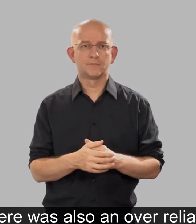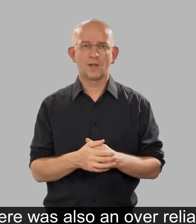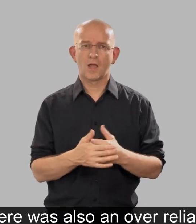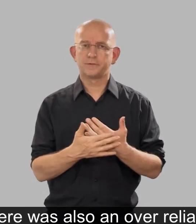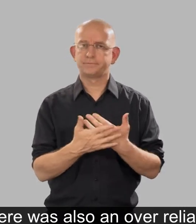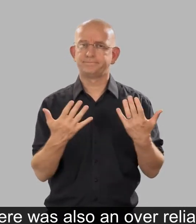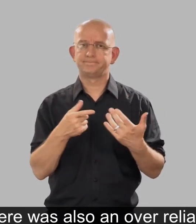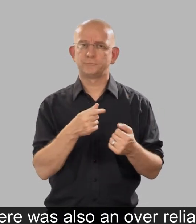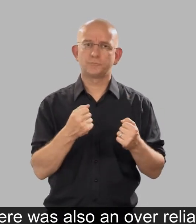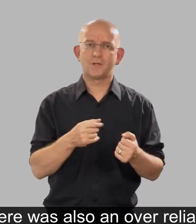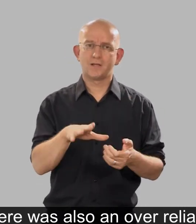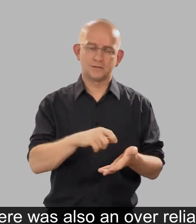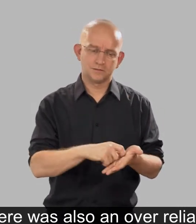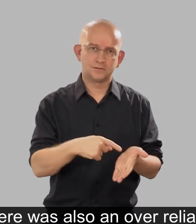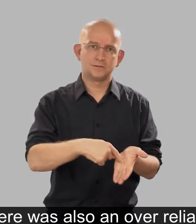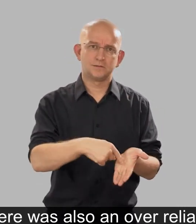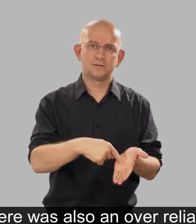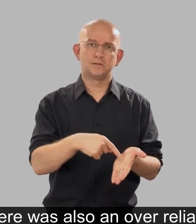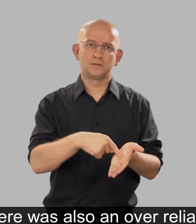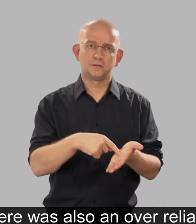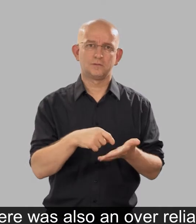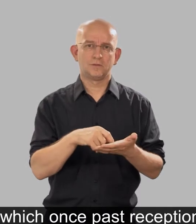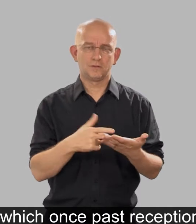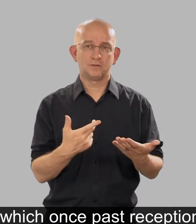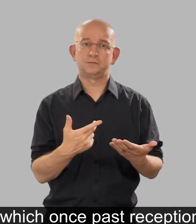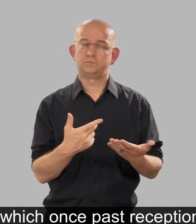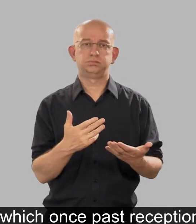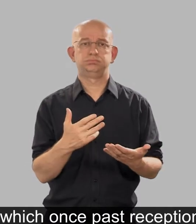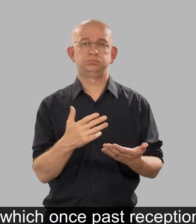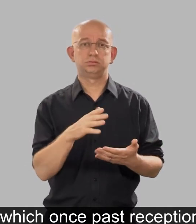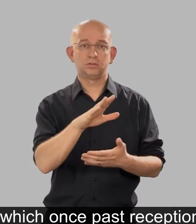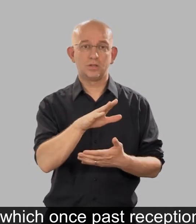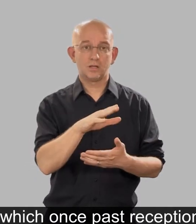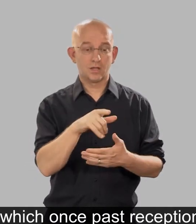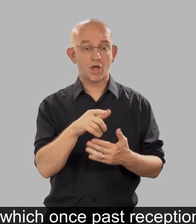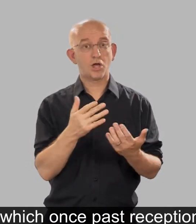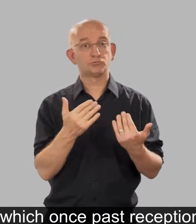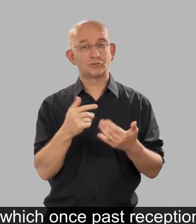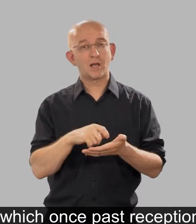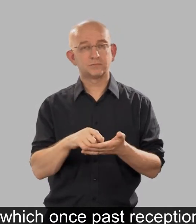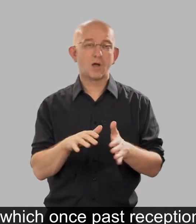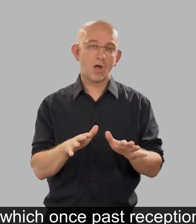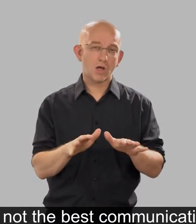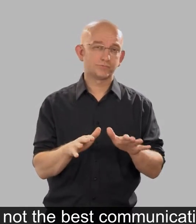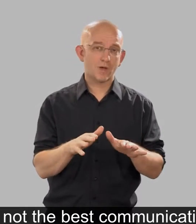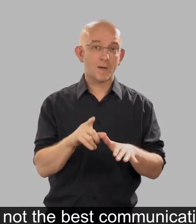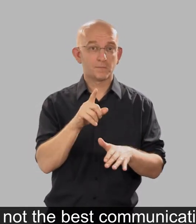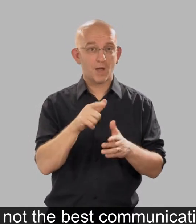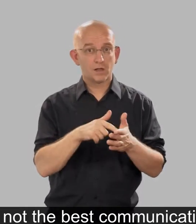appropriate. There was also an over-reliance on writing messages, which once past reception is not the